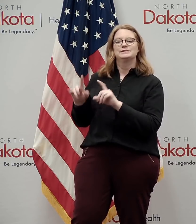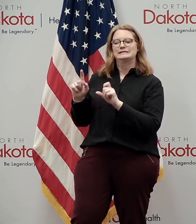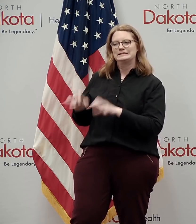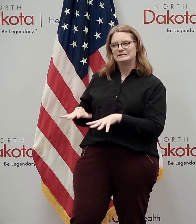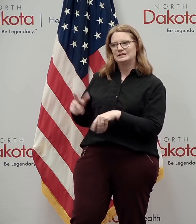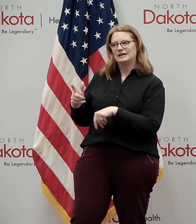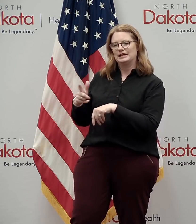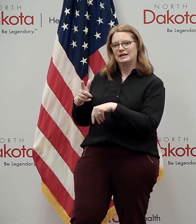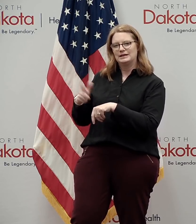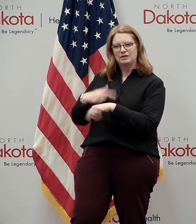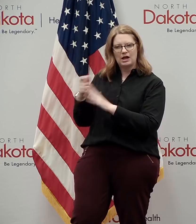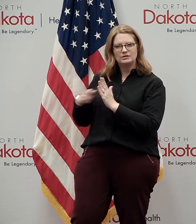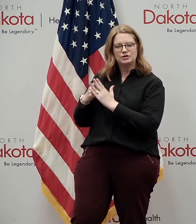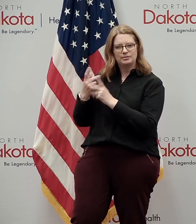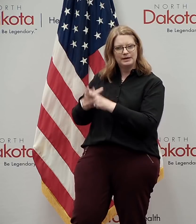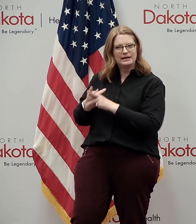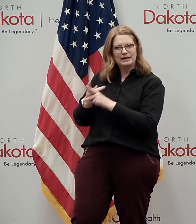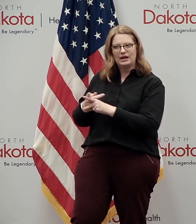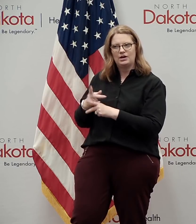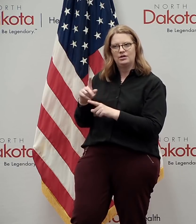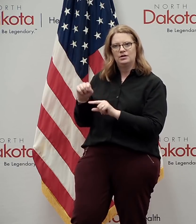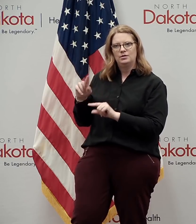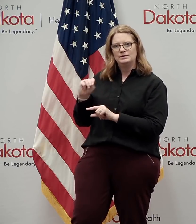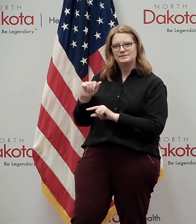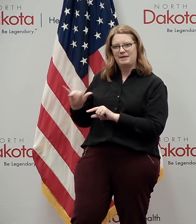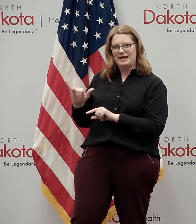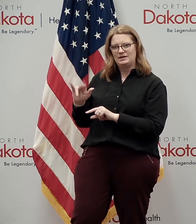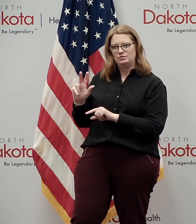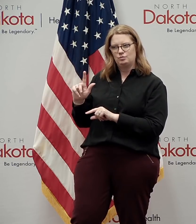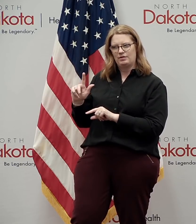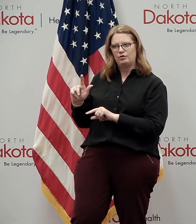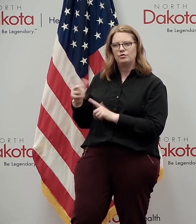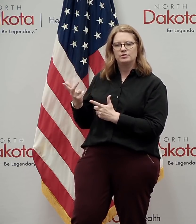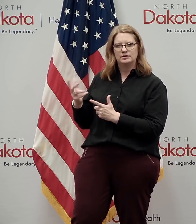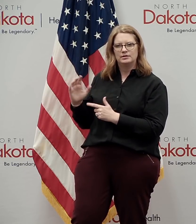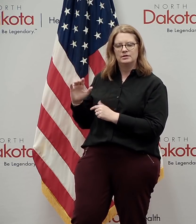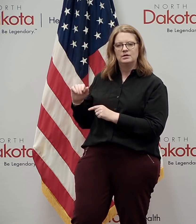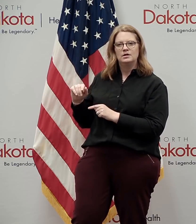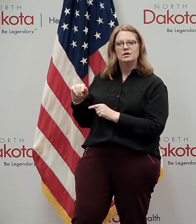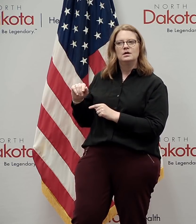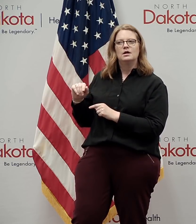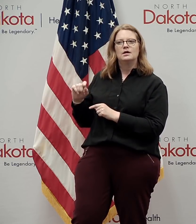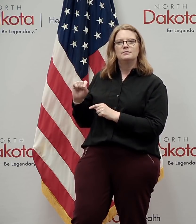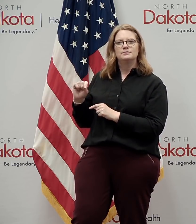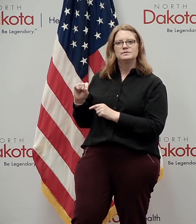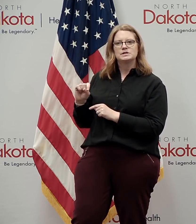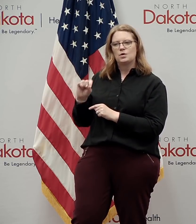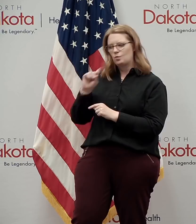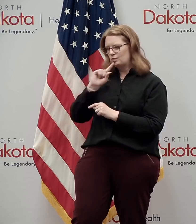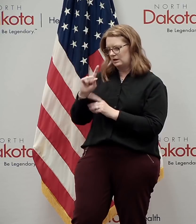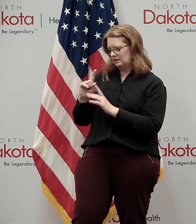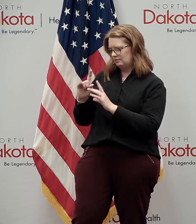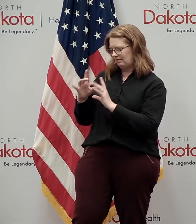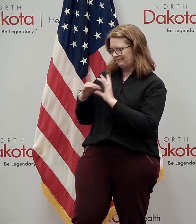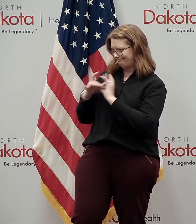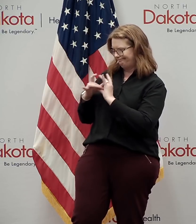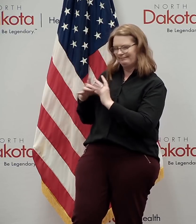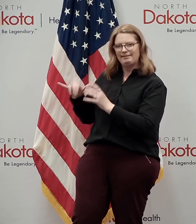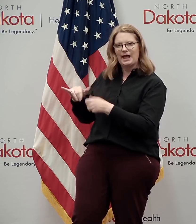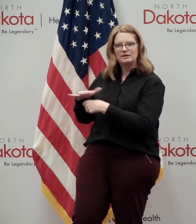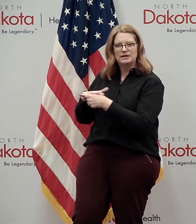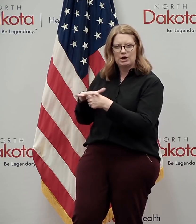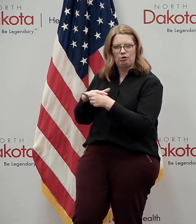long-term care in Clay County was on May 23rd, a couple months into this. So really getting the coordination across that metro